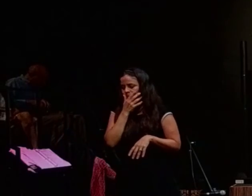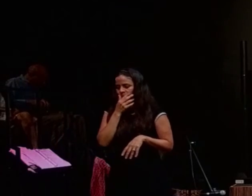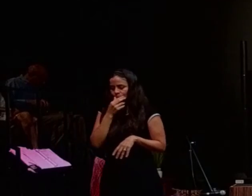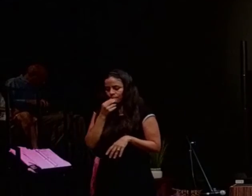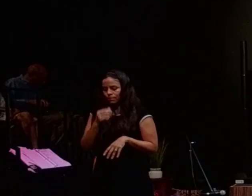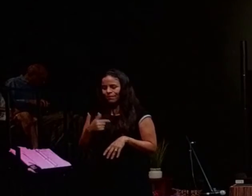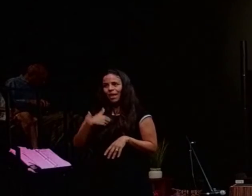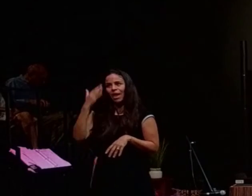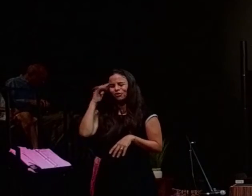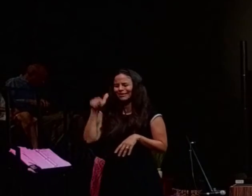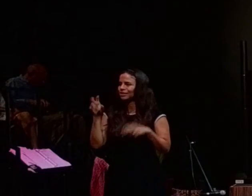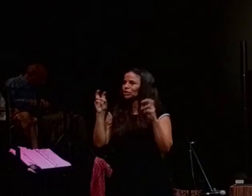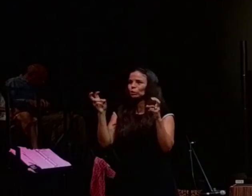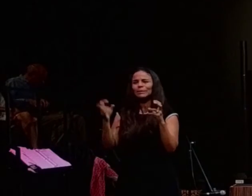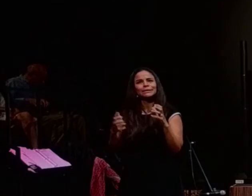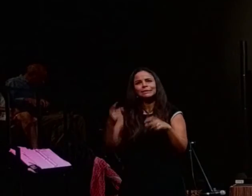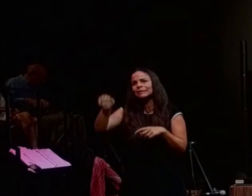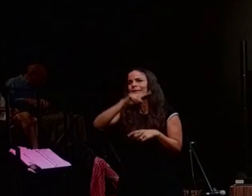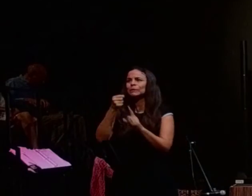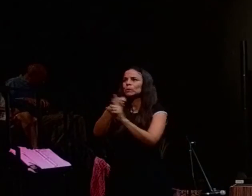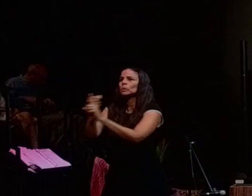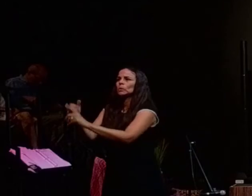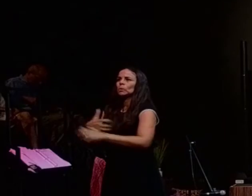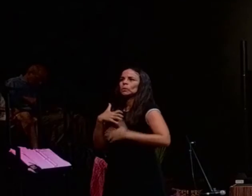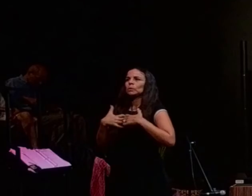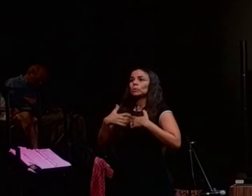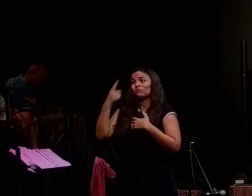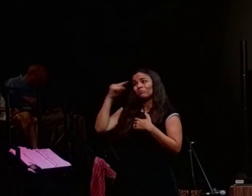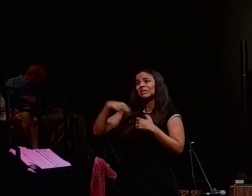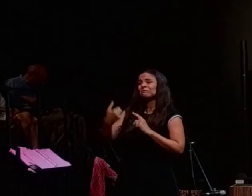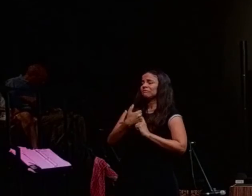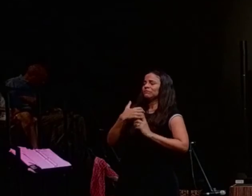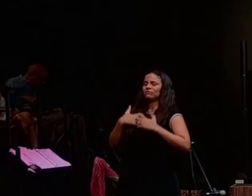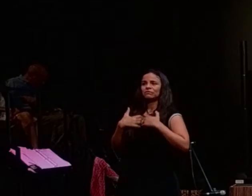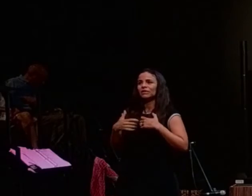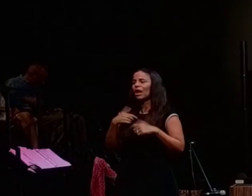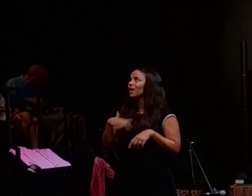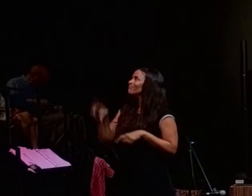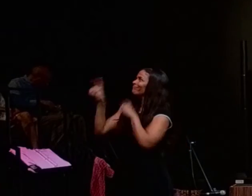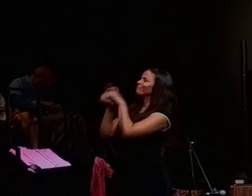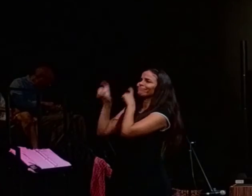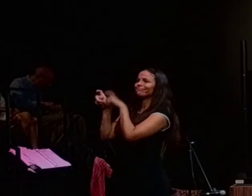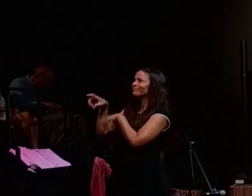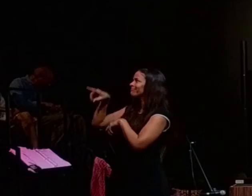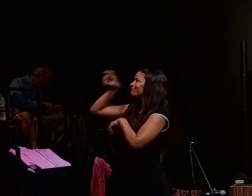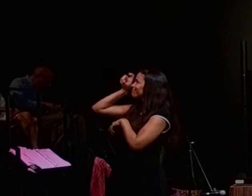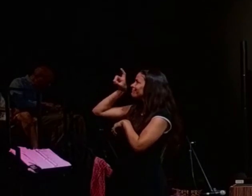You know, I know this is a topic that can stir a lot of emotions. It does for me. You know, it makes me question God. It makes me